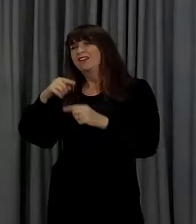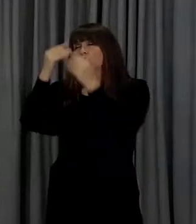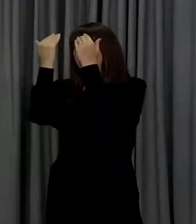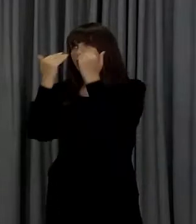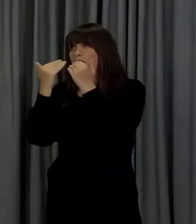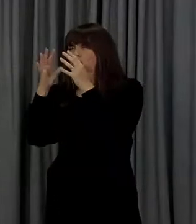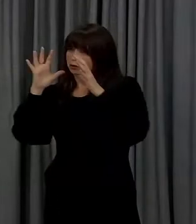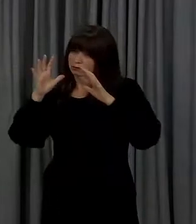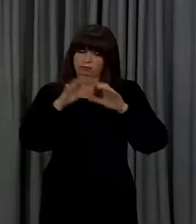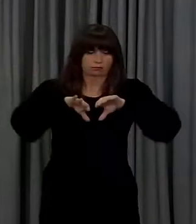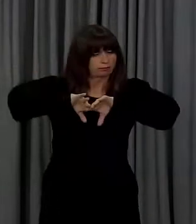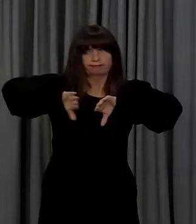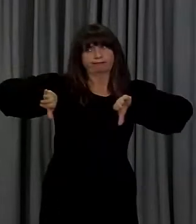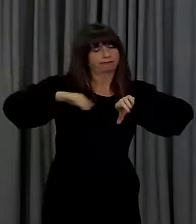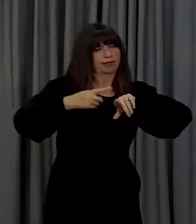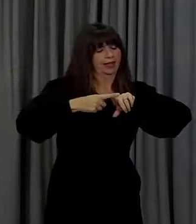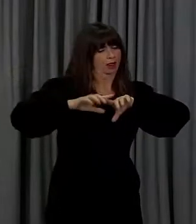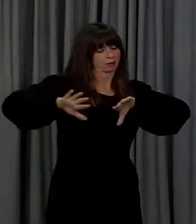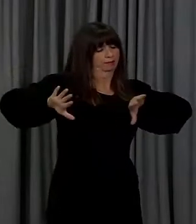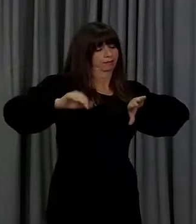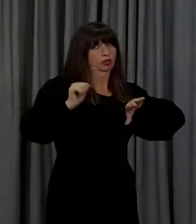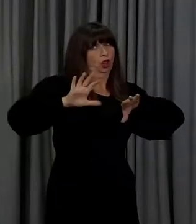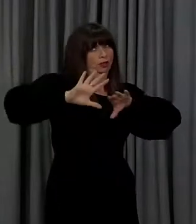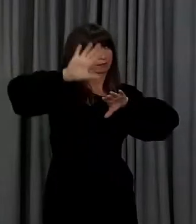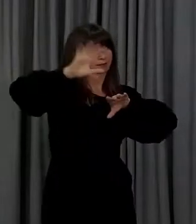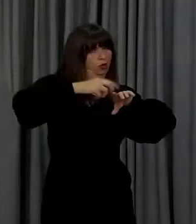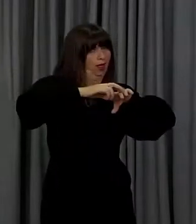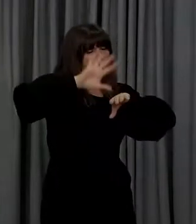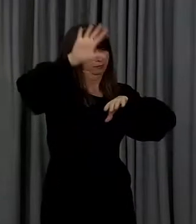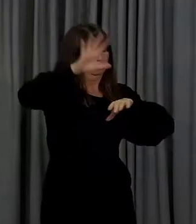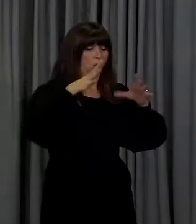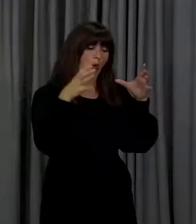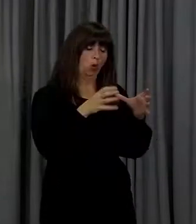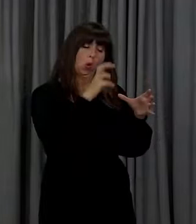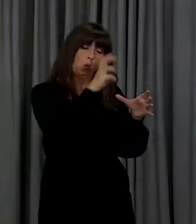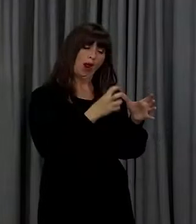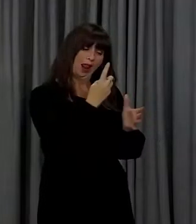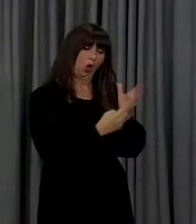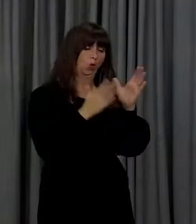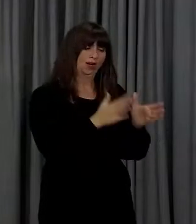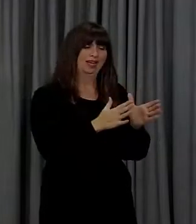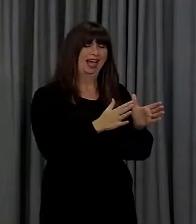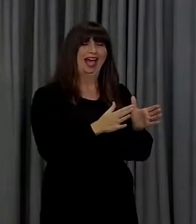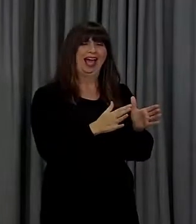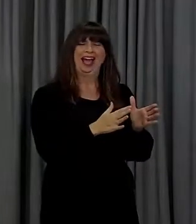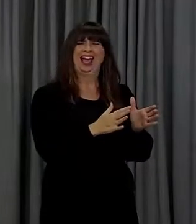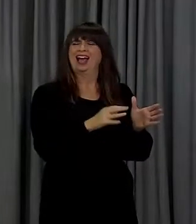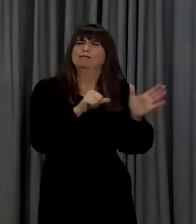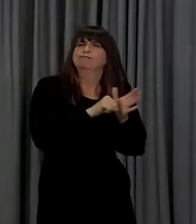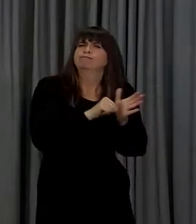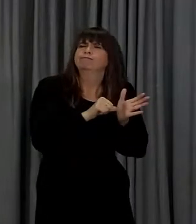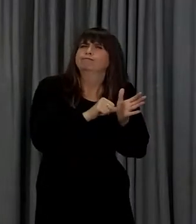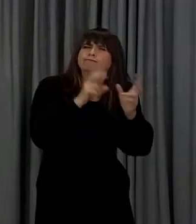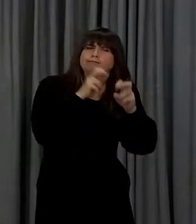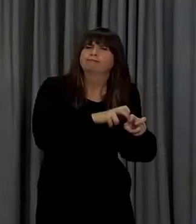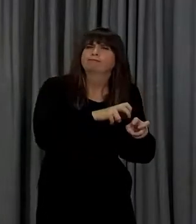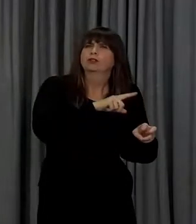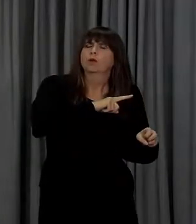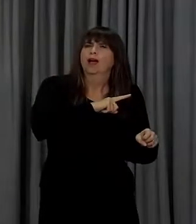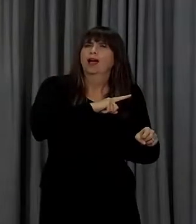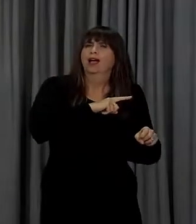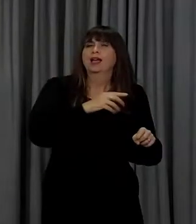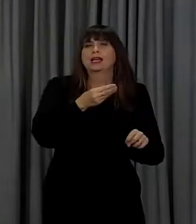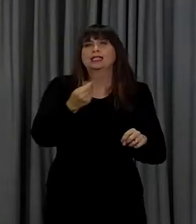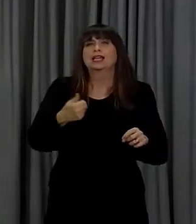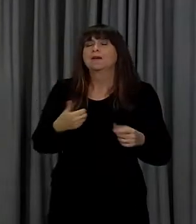Welsh-specific inquiry is that actually a lot of our decisions were interlinked. The very fact, for example, that we would have liked to have